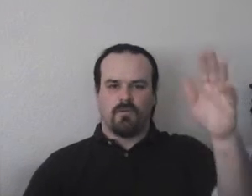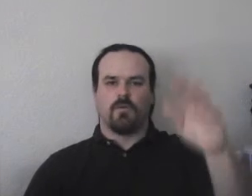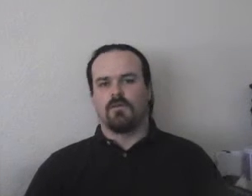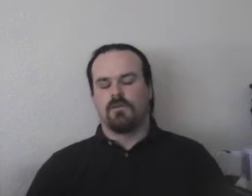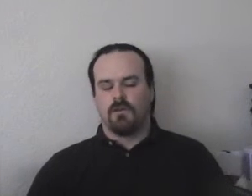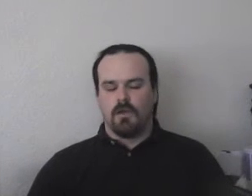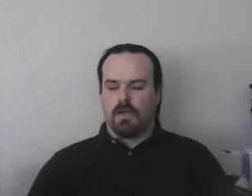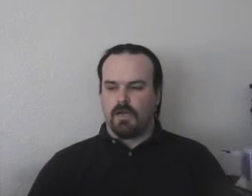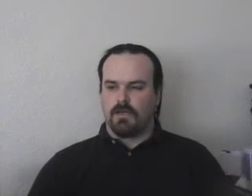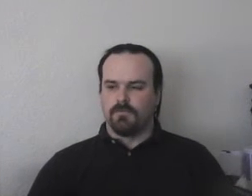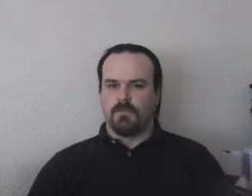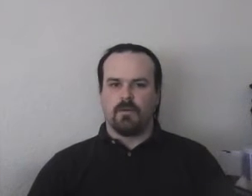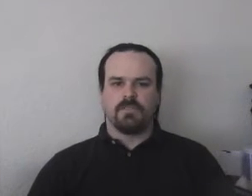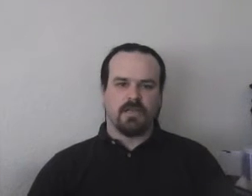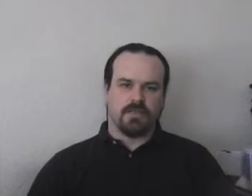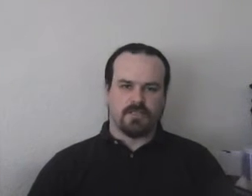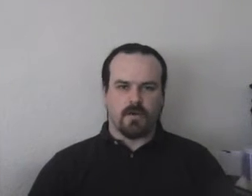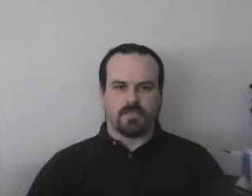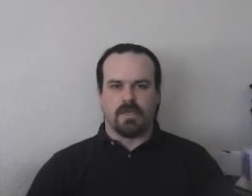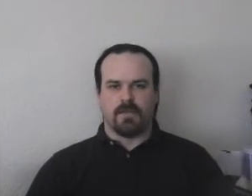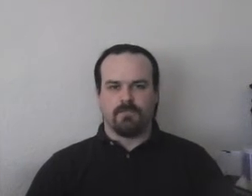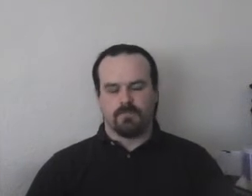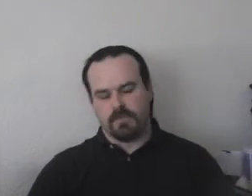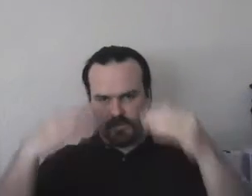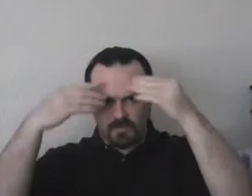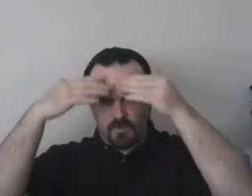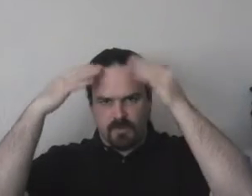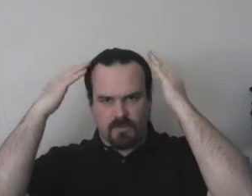Hello, everyone. I was sitting in the shower today, as you can tell by my